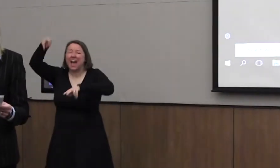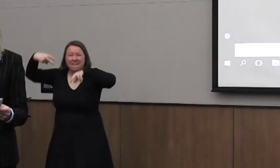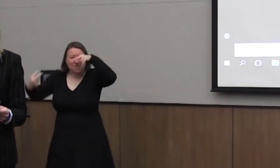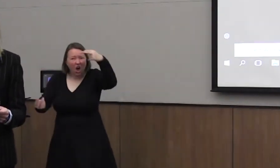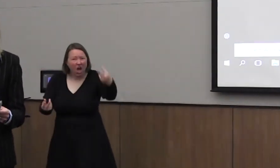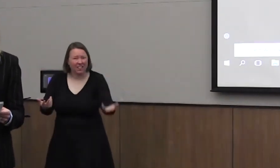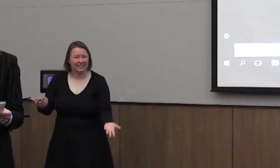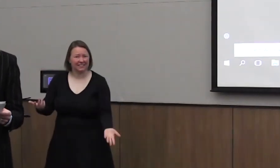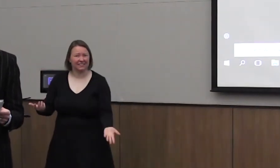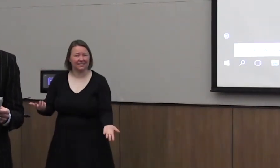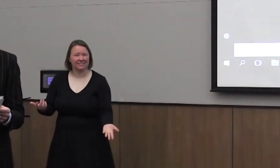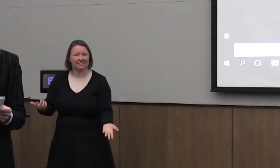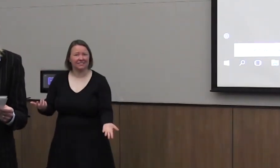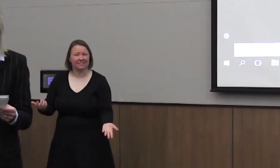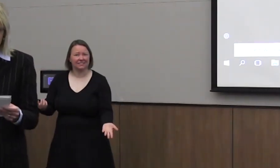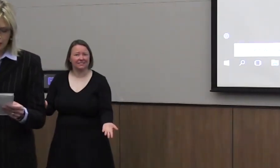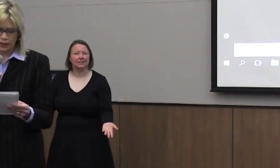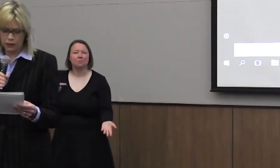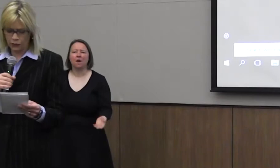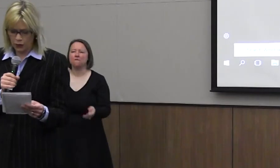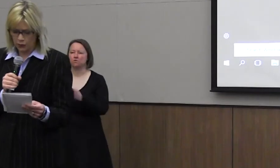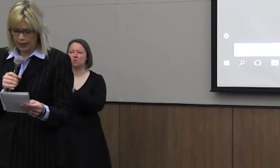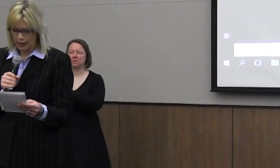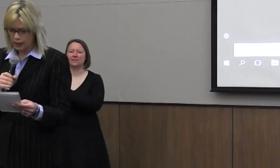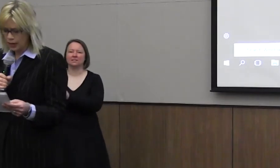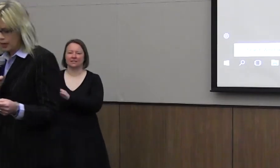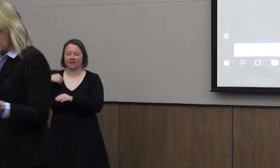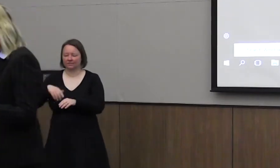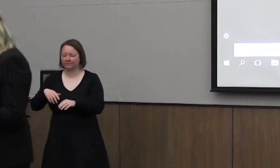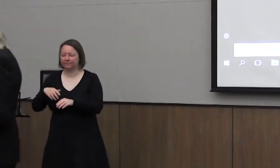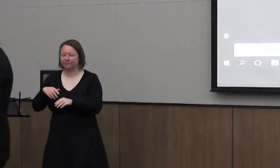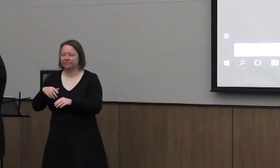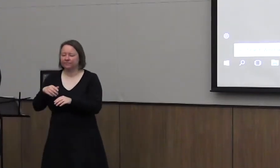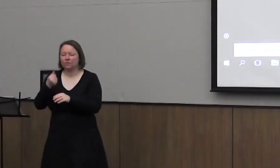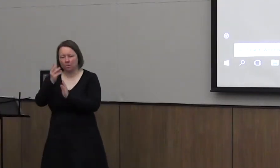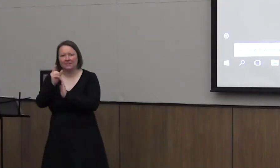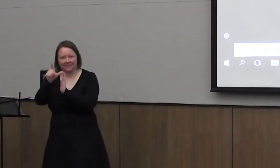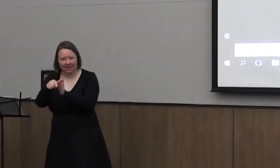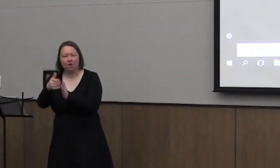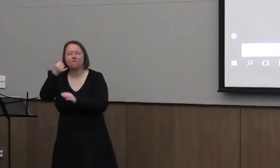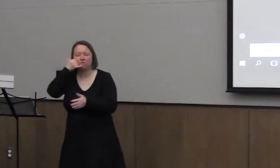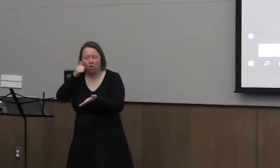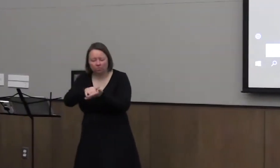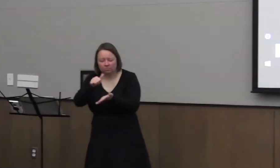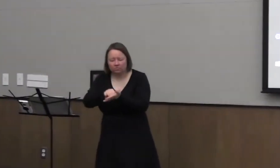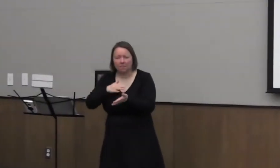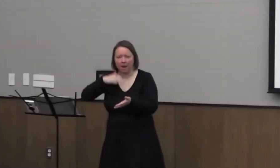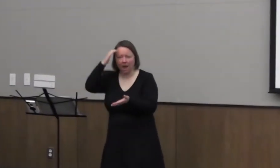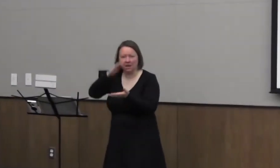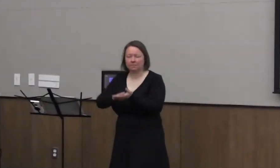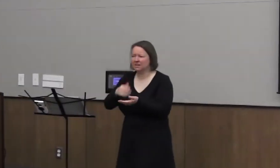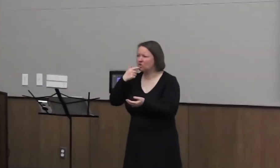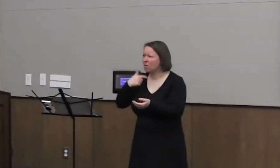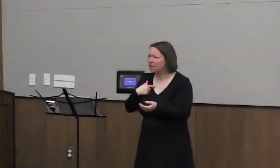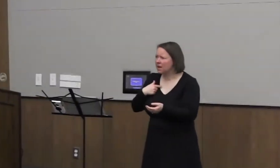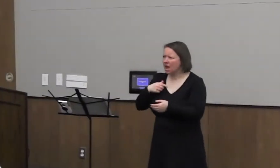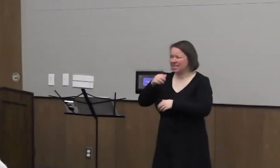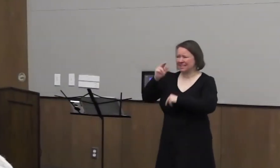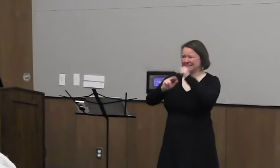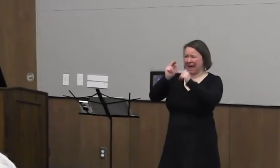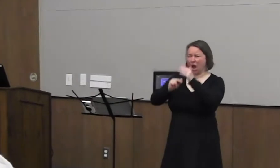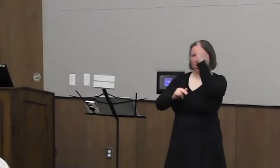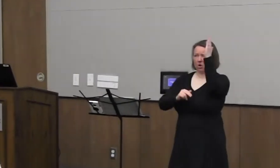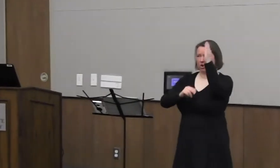falling. A few minutes later the phone rang. It was my husband. A plane just hit one of the towers